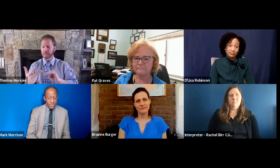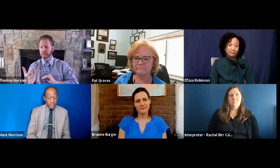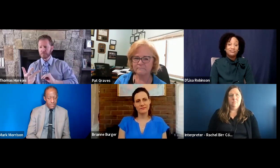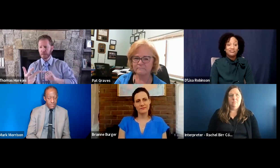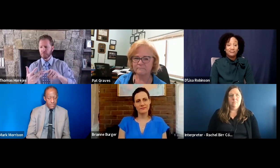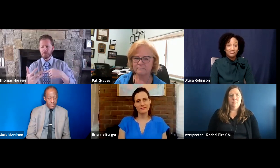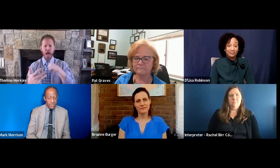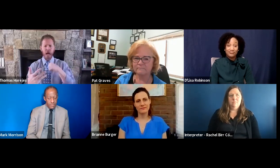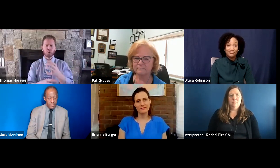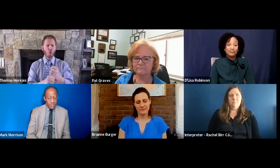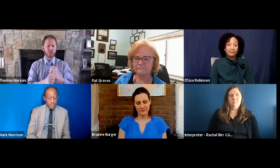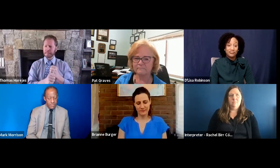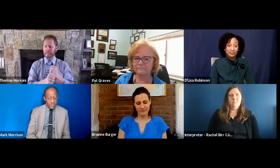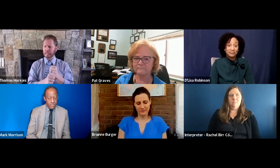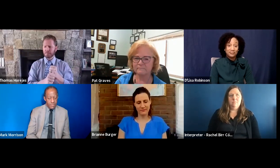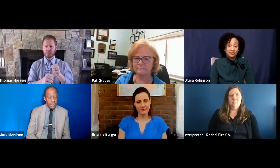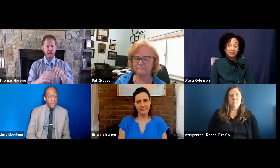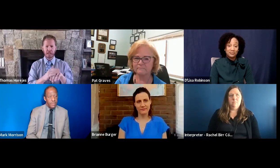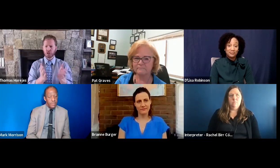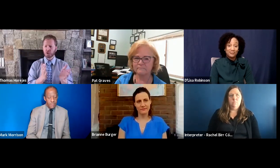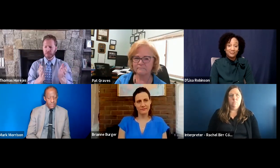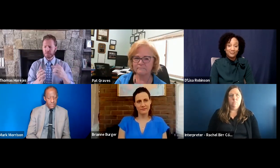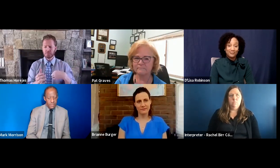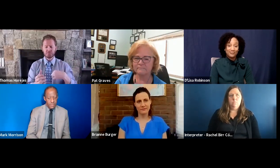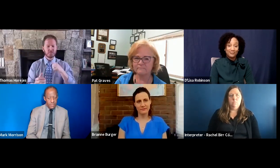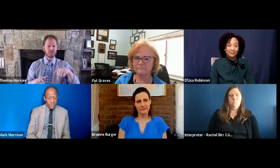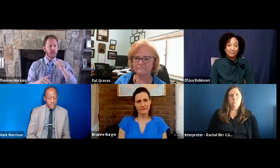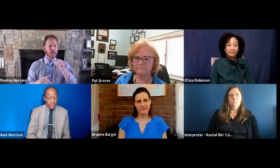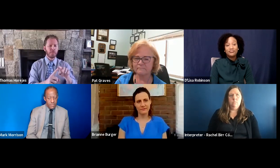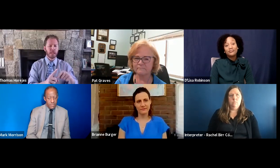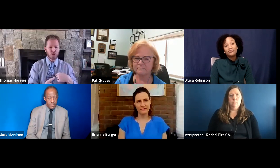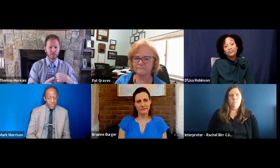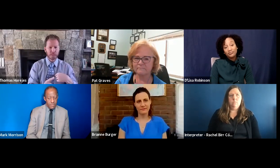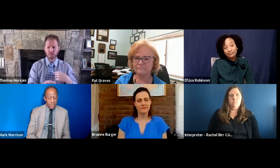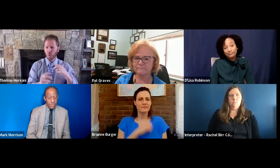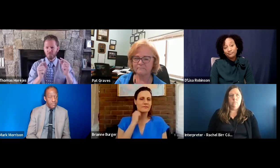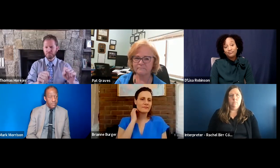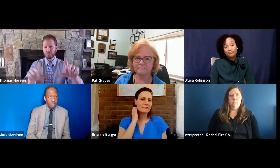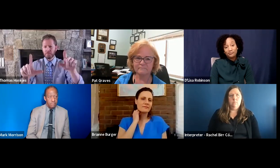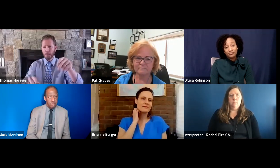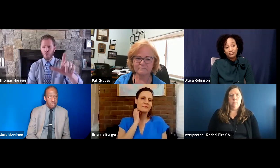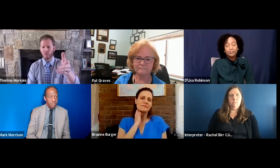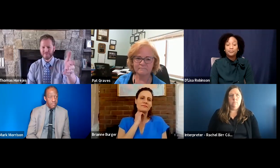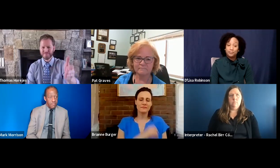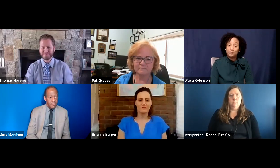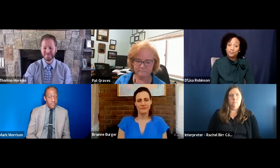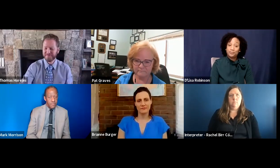satisfied, satisfied, not satisfied, I don't receive access services, or not